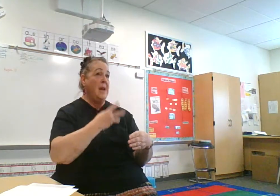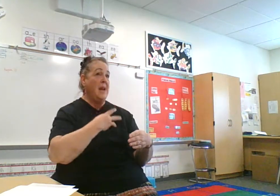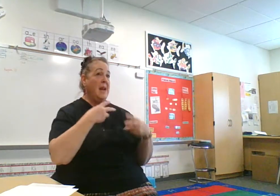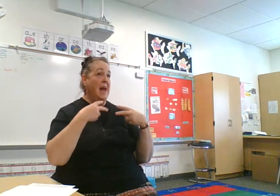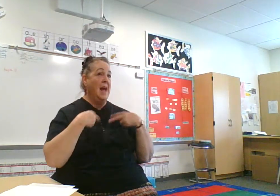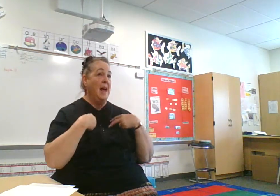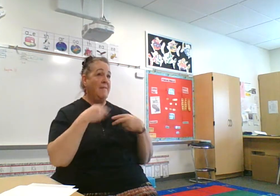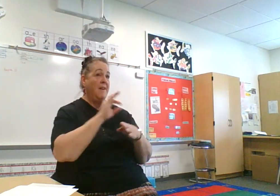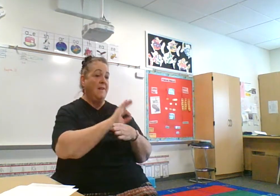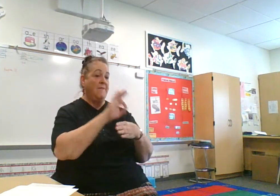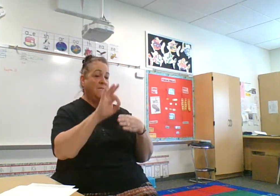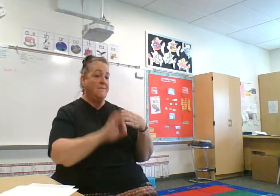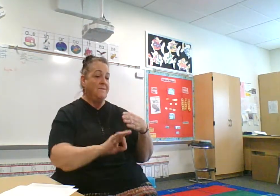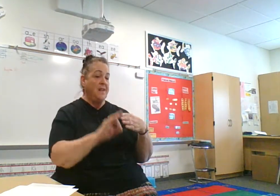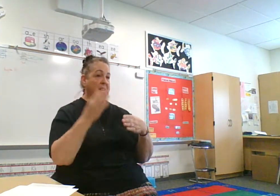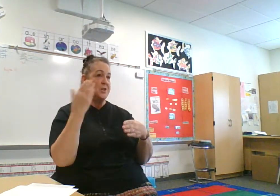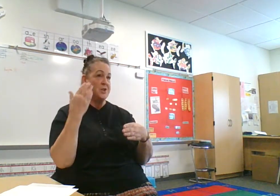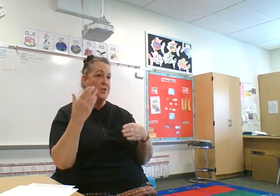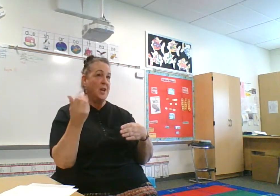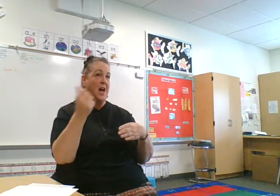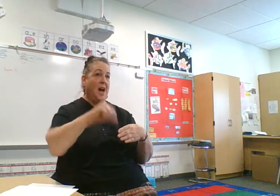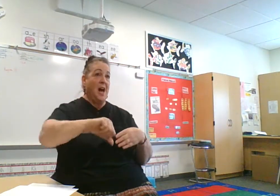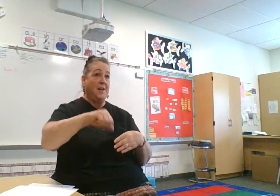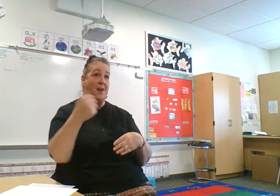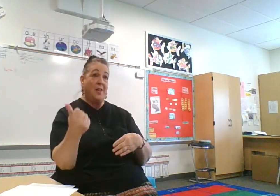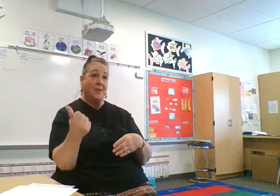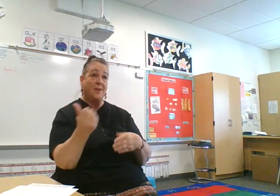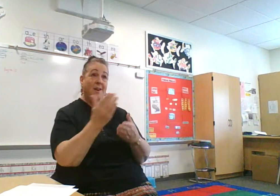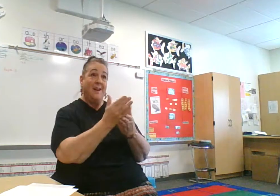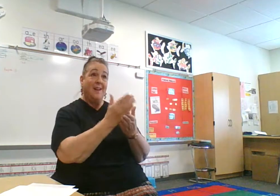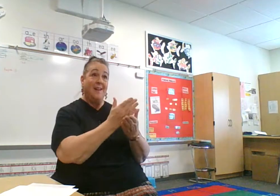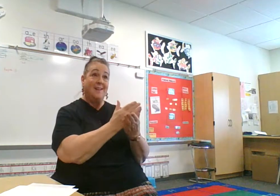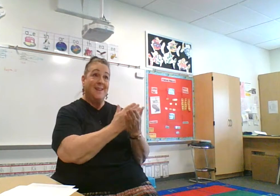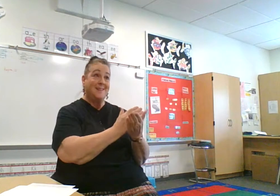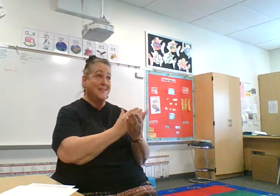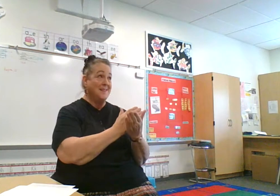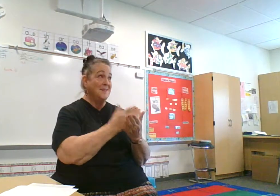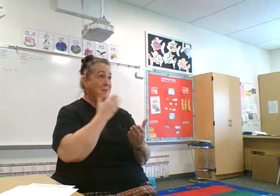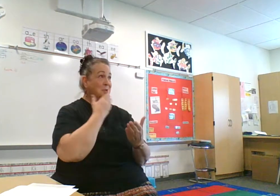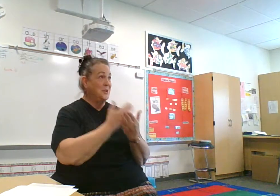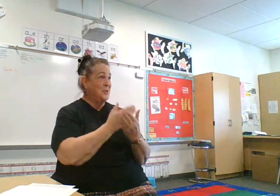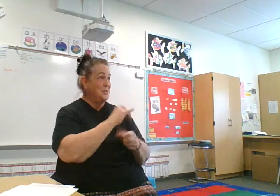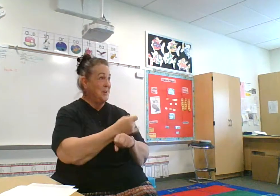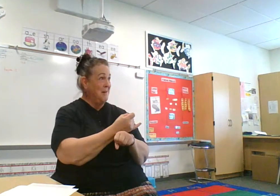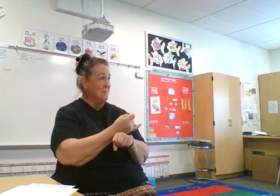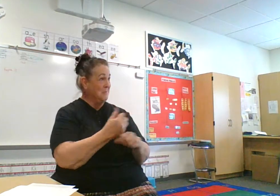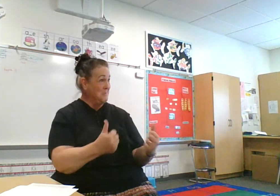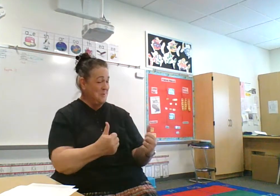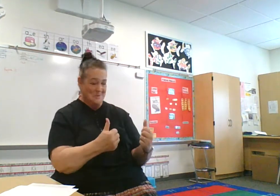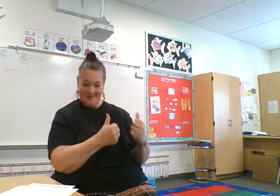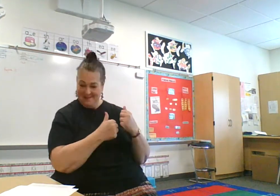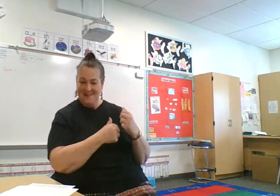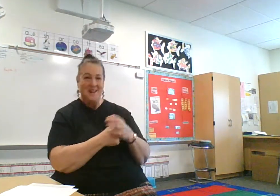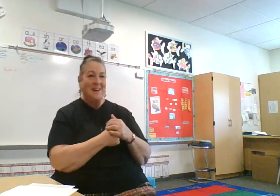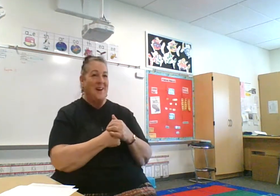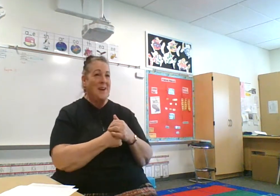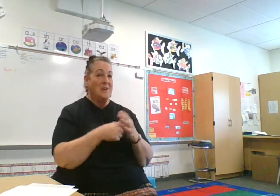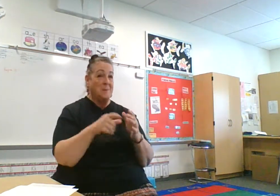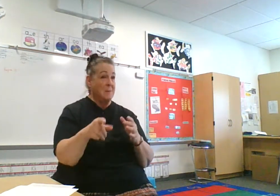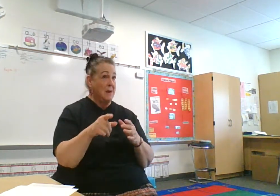We have finished another lesson. Good job. Woo. Okay, do you remember how to turn